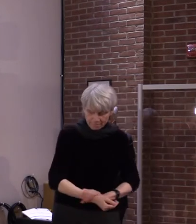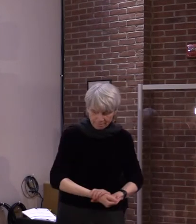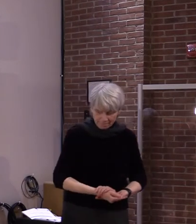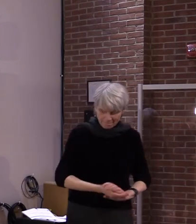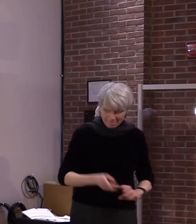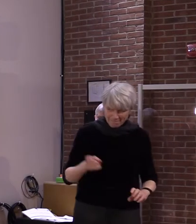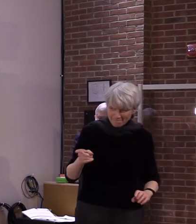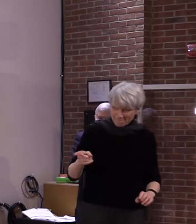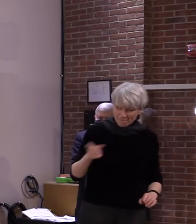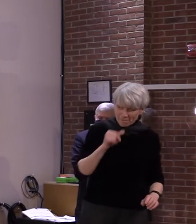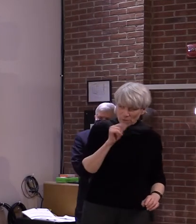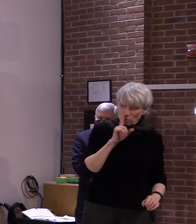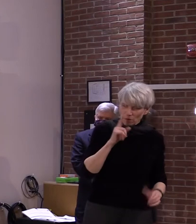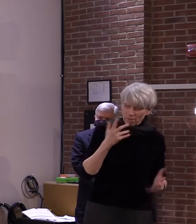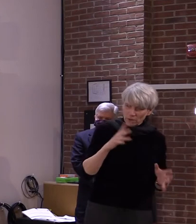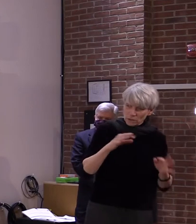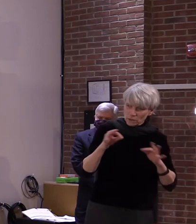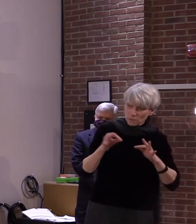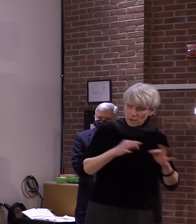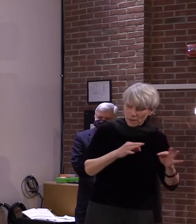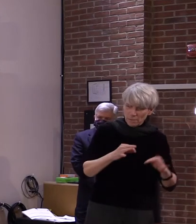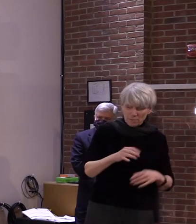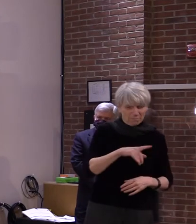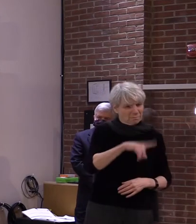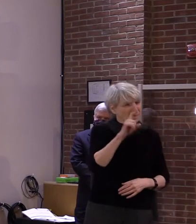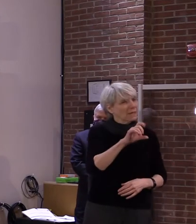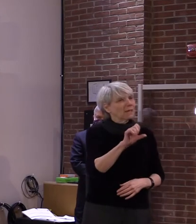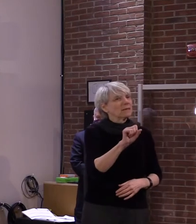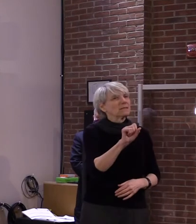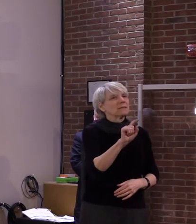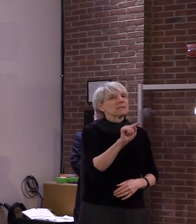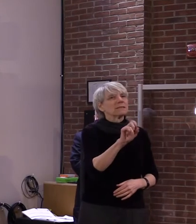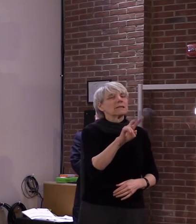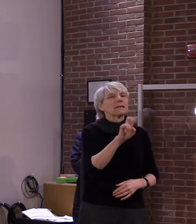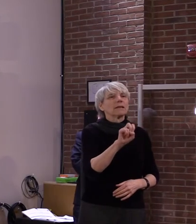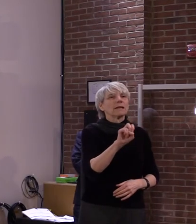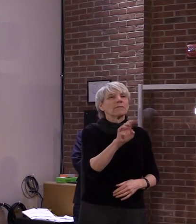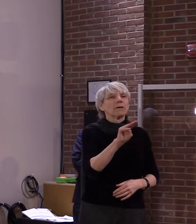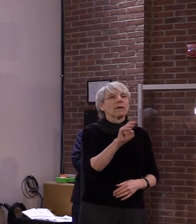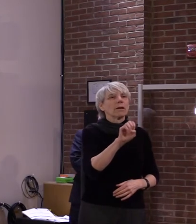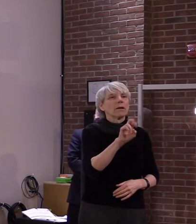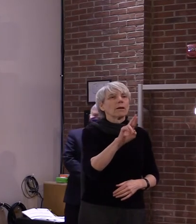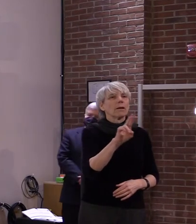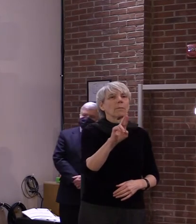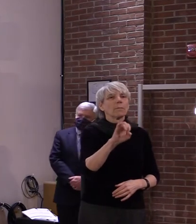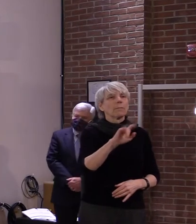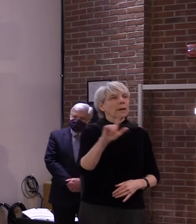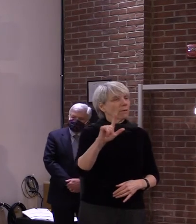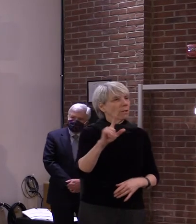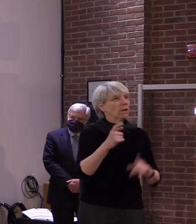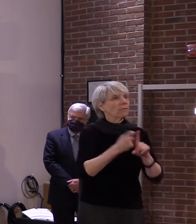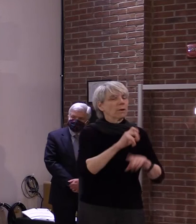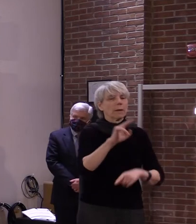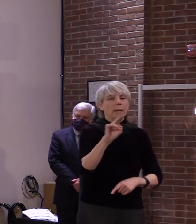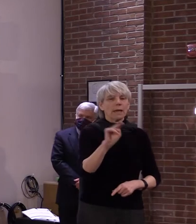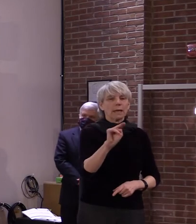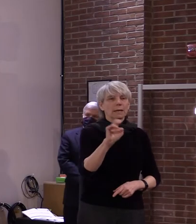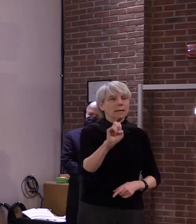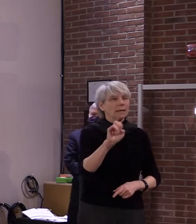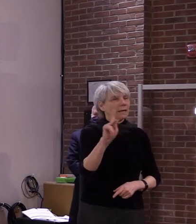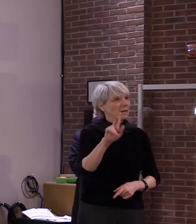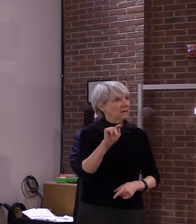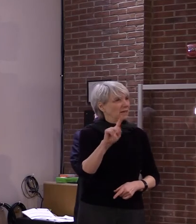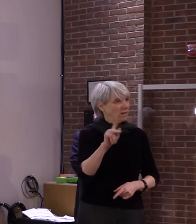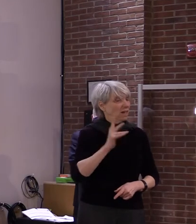explain why steve merrill and ektv has lost his press credentials and are you open to restoring them well